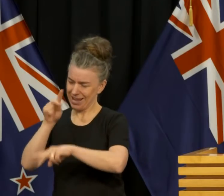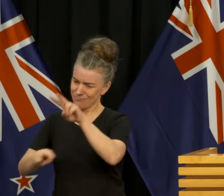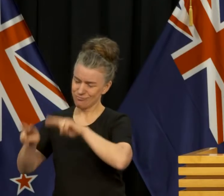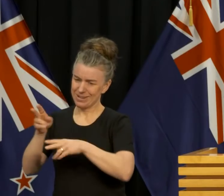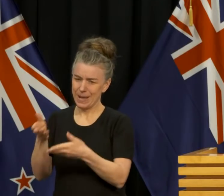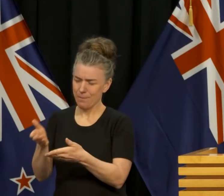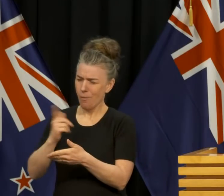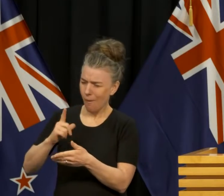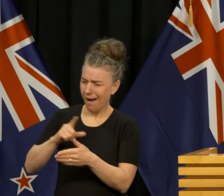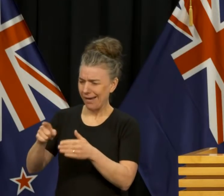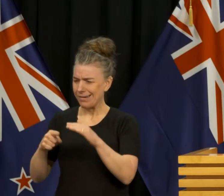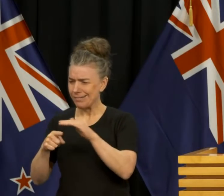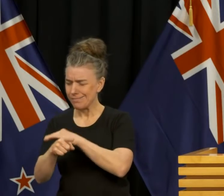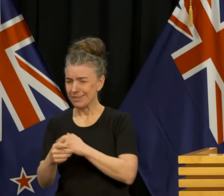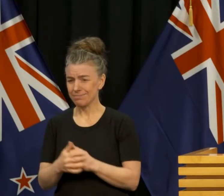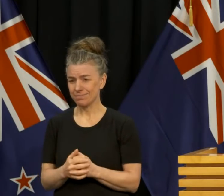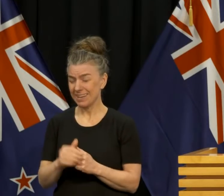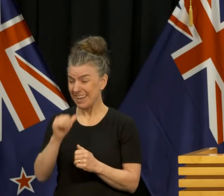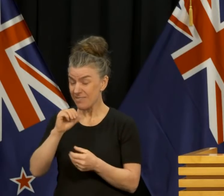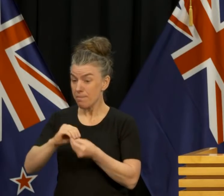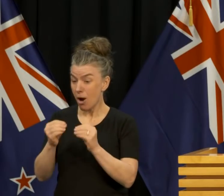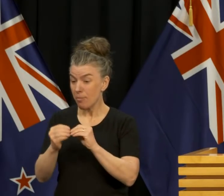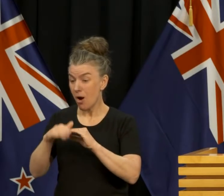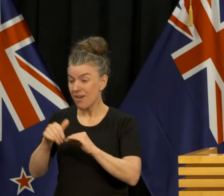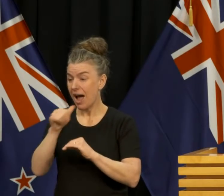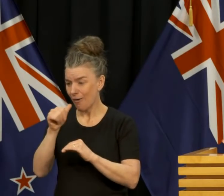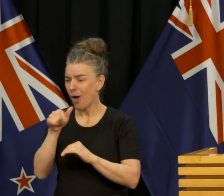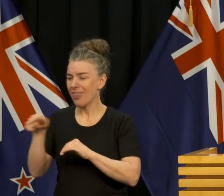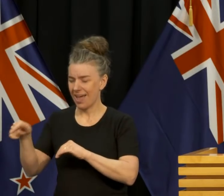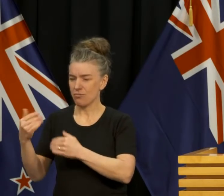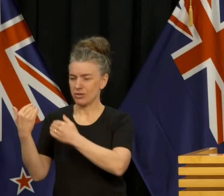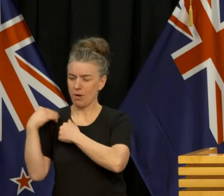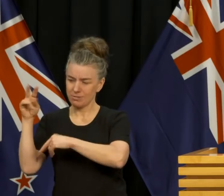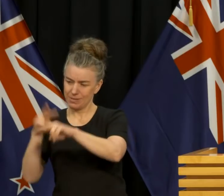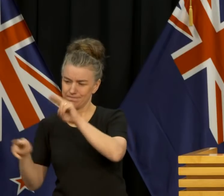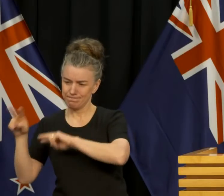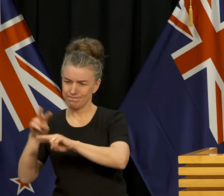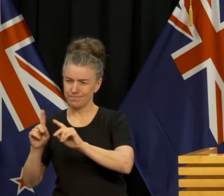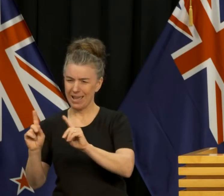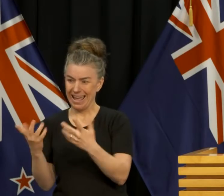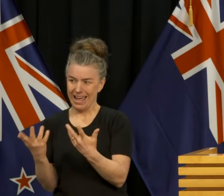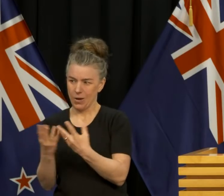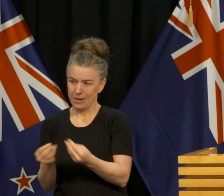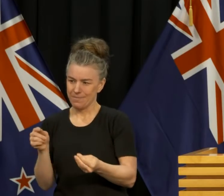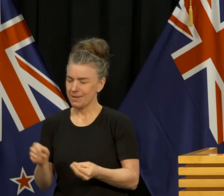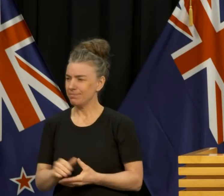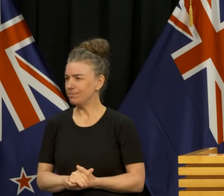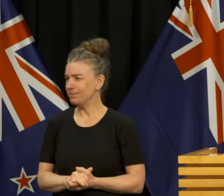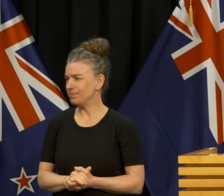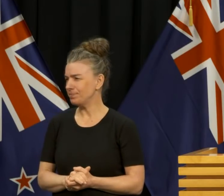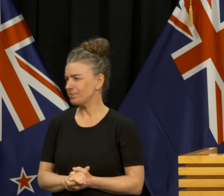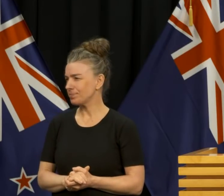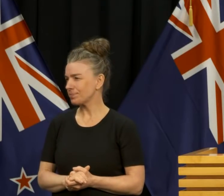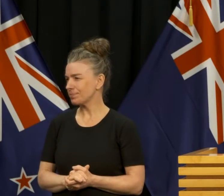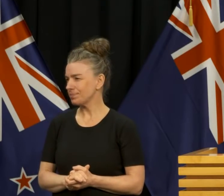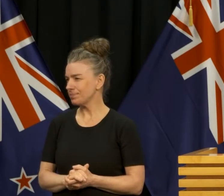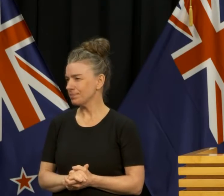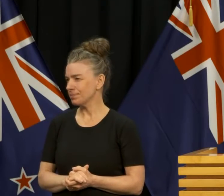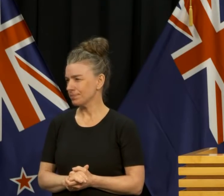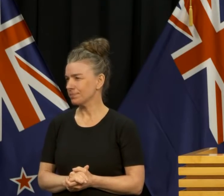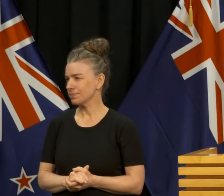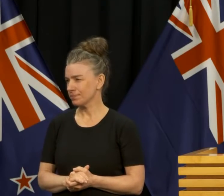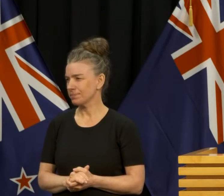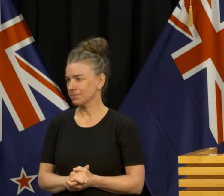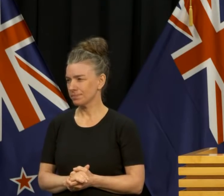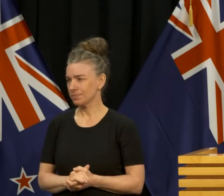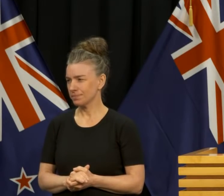deal with it, if that indeed is the issue. Just a bigger picture question. Up until now, different departments have